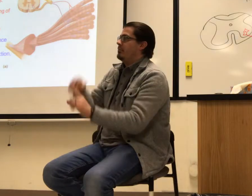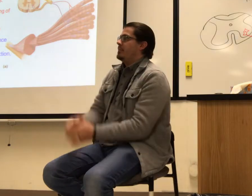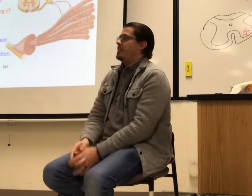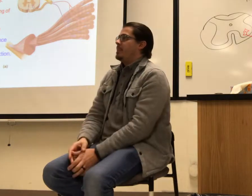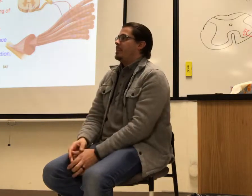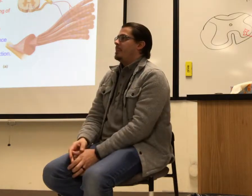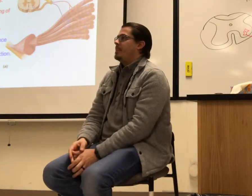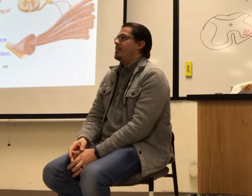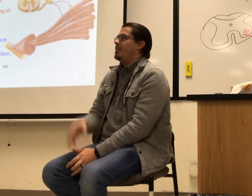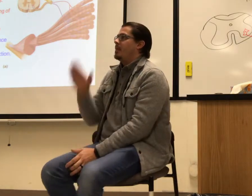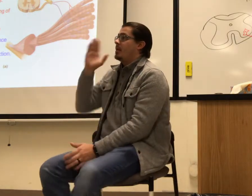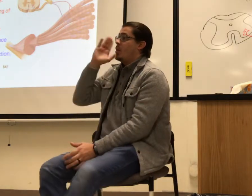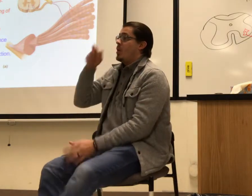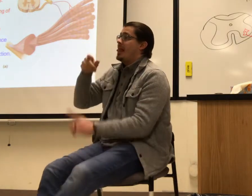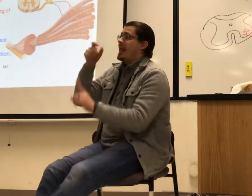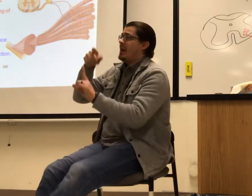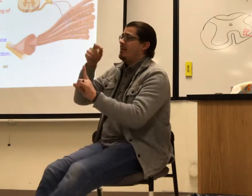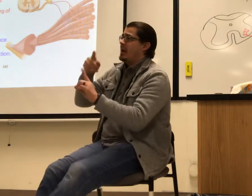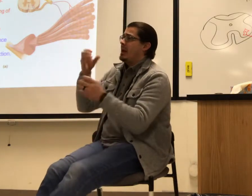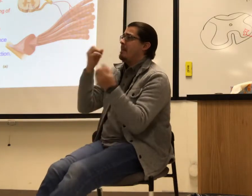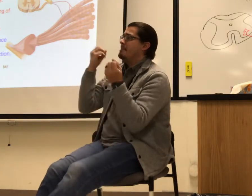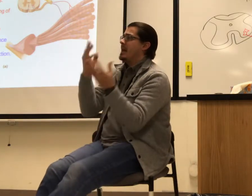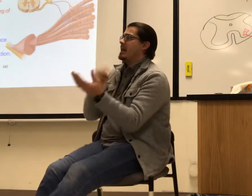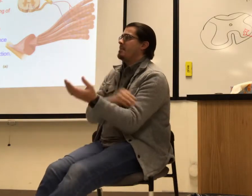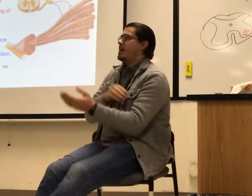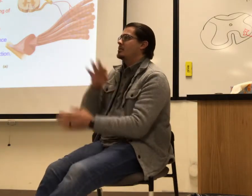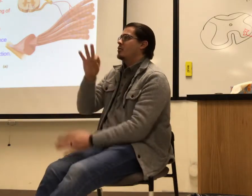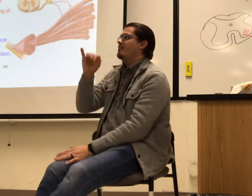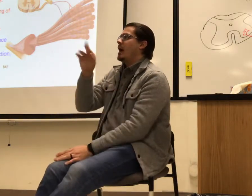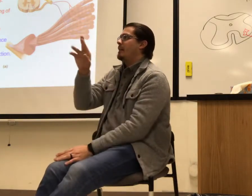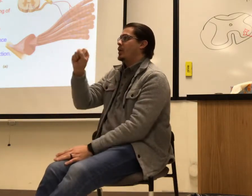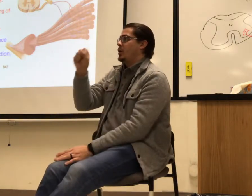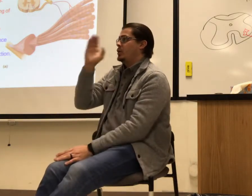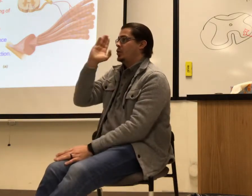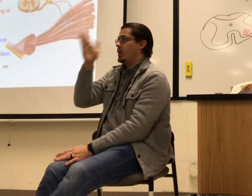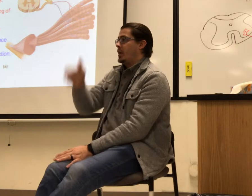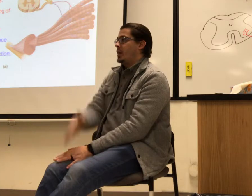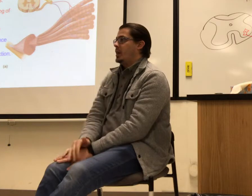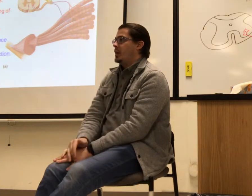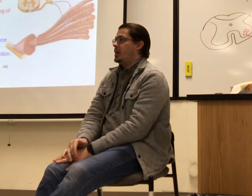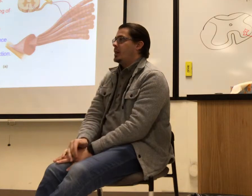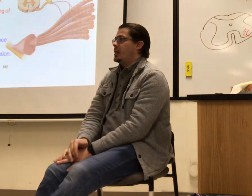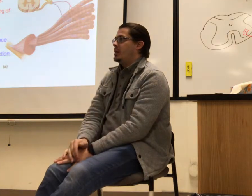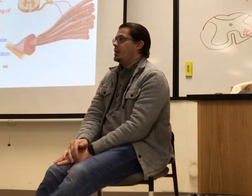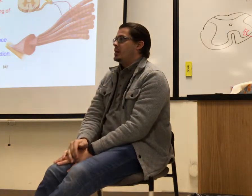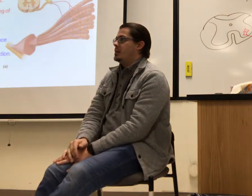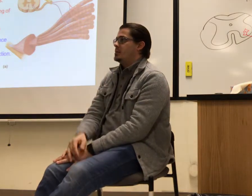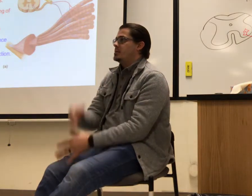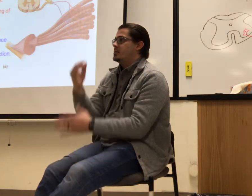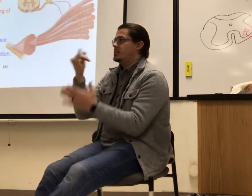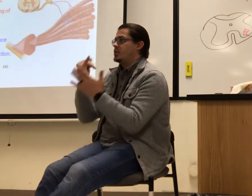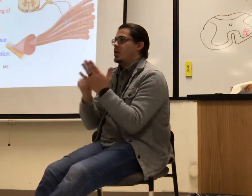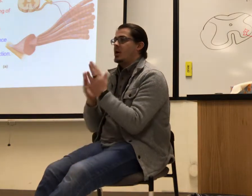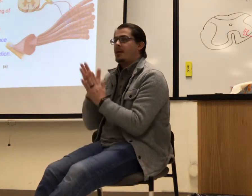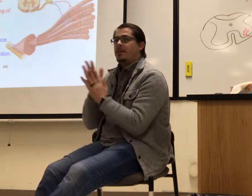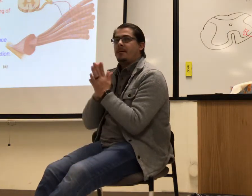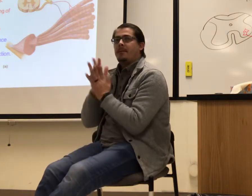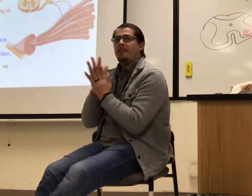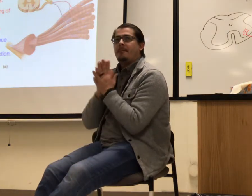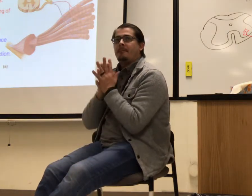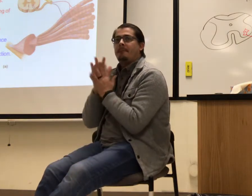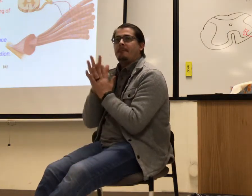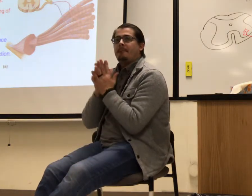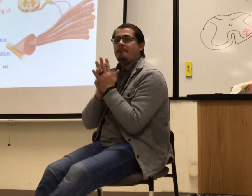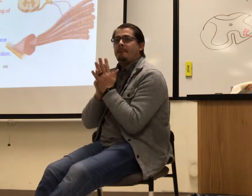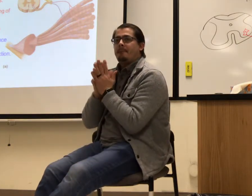And it's gonna innervate many muscle fibers. Say, I'll draw some.